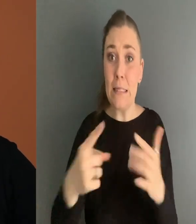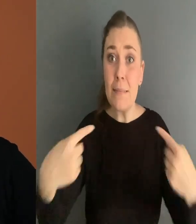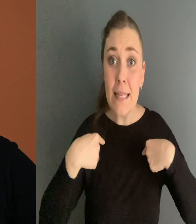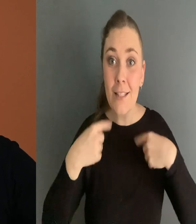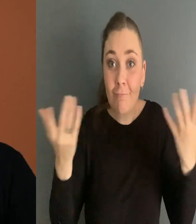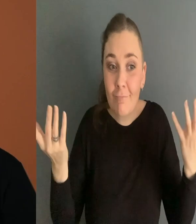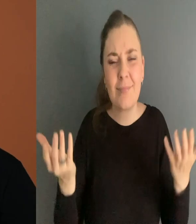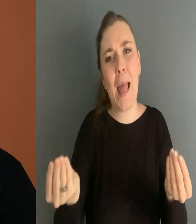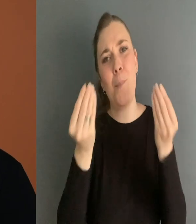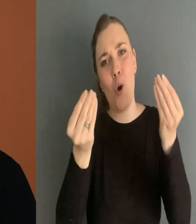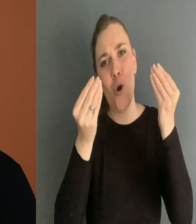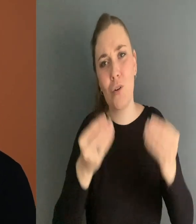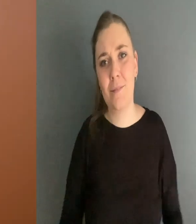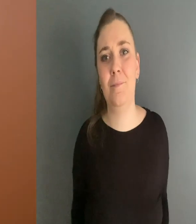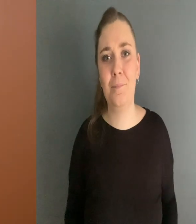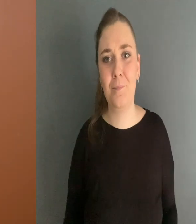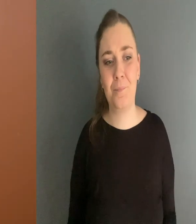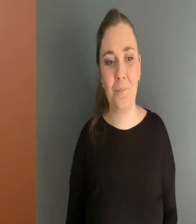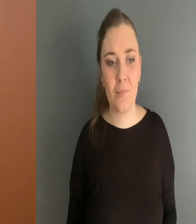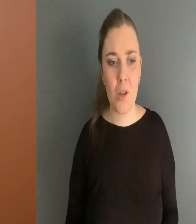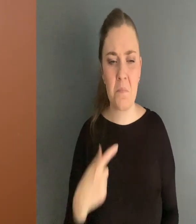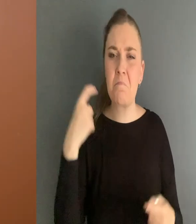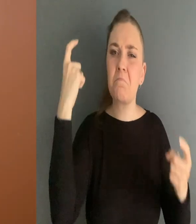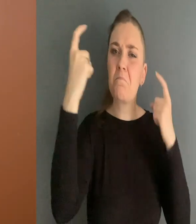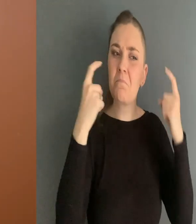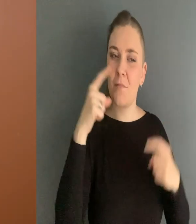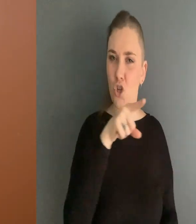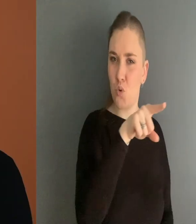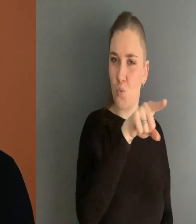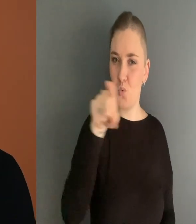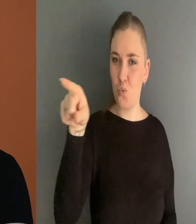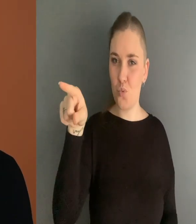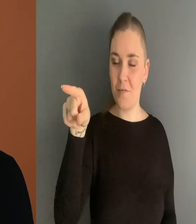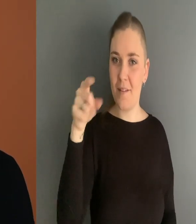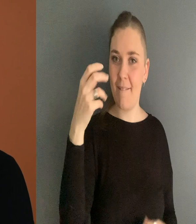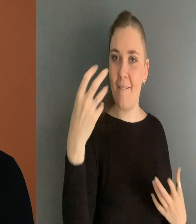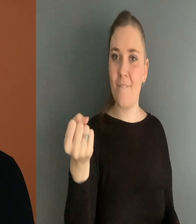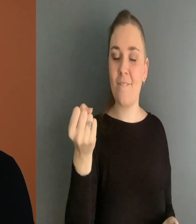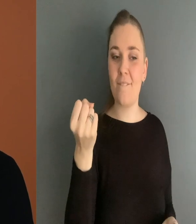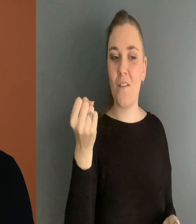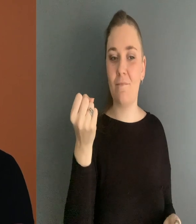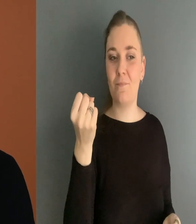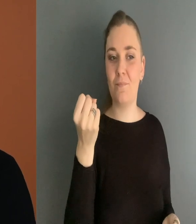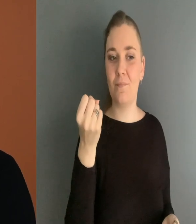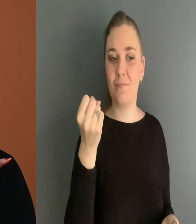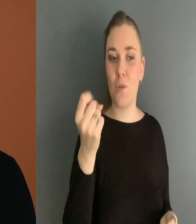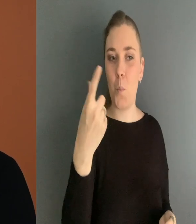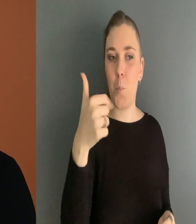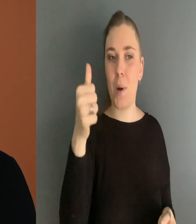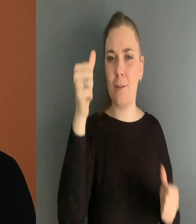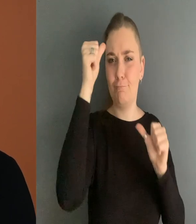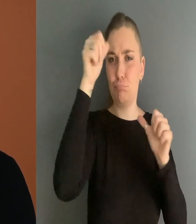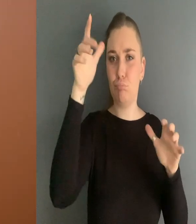I mean come on. I wonder if any of you have a star